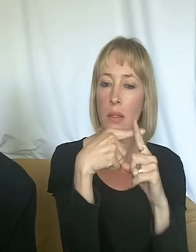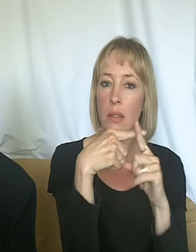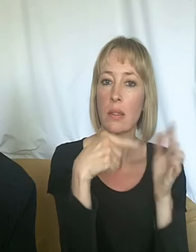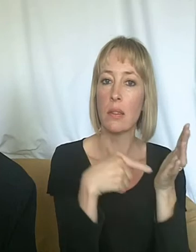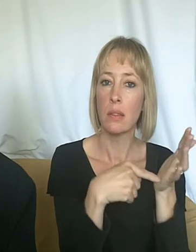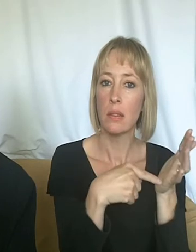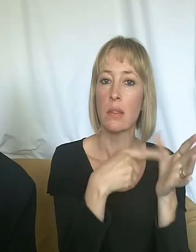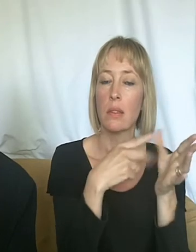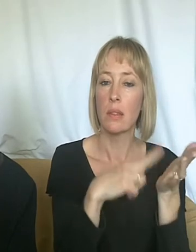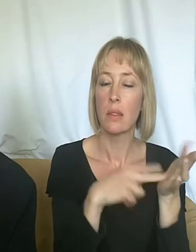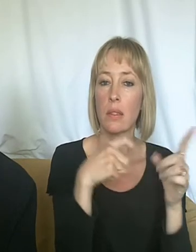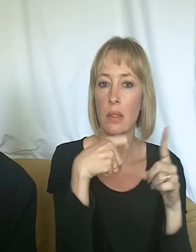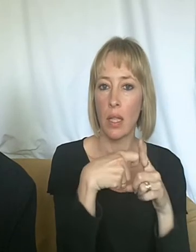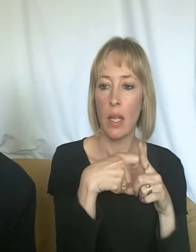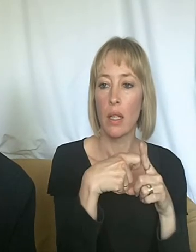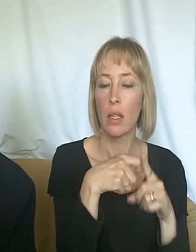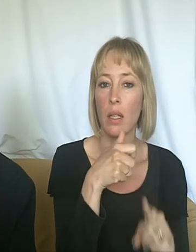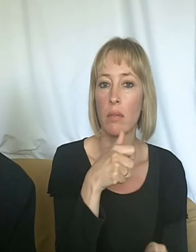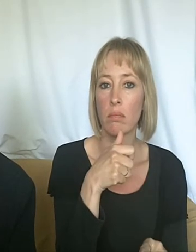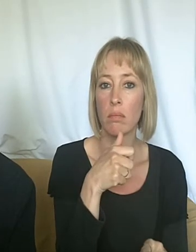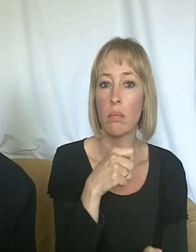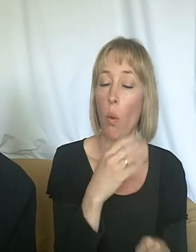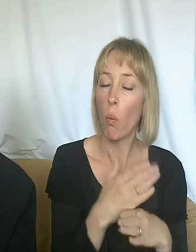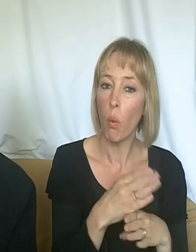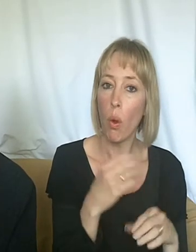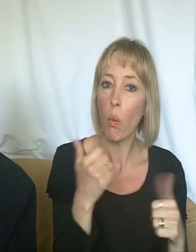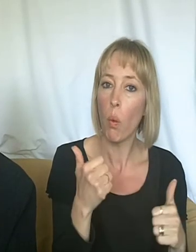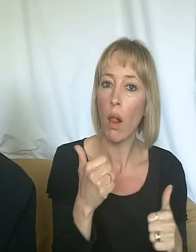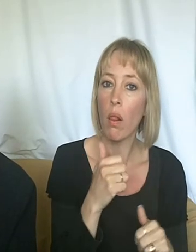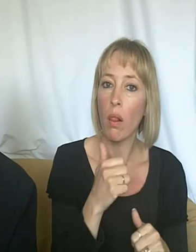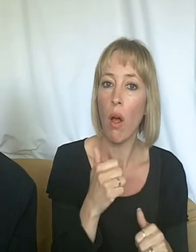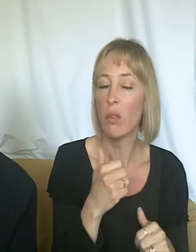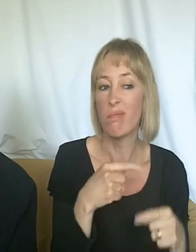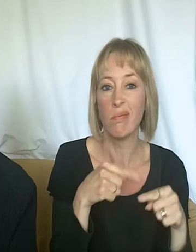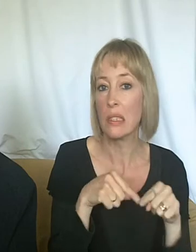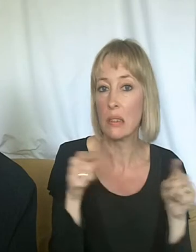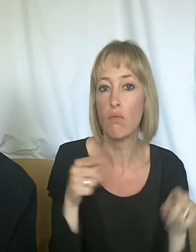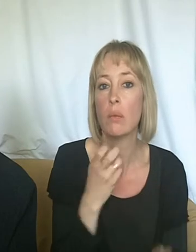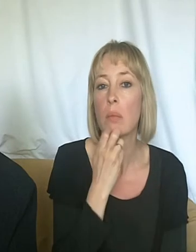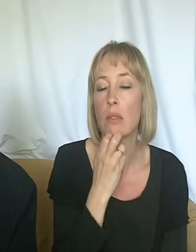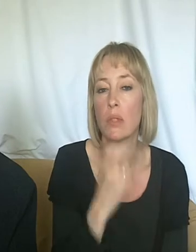work very well on all sorts of different batteries.